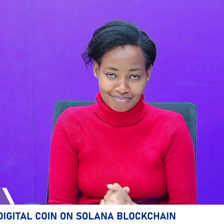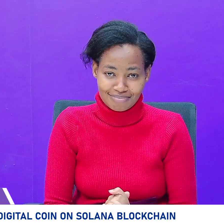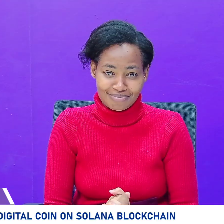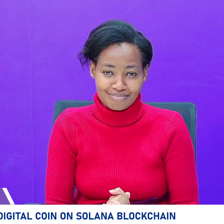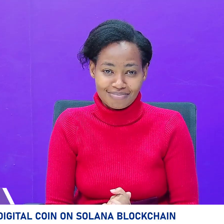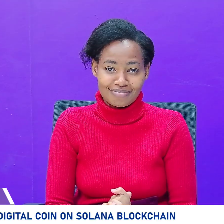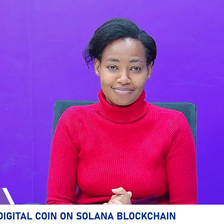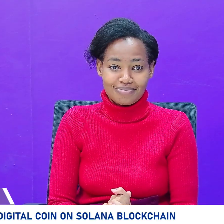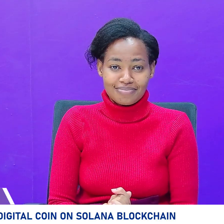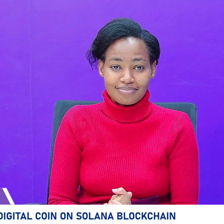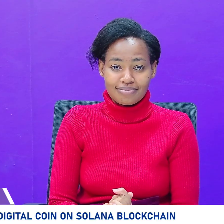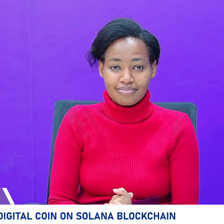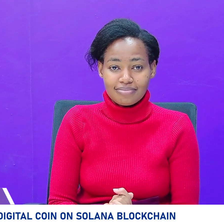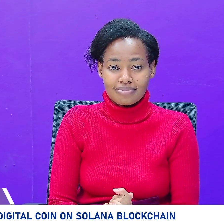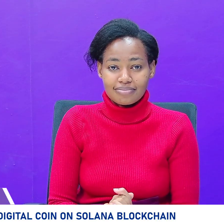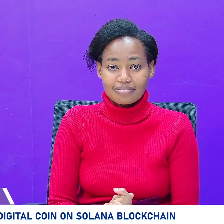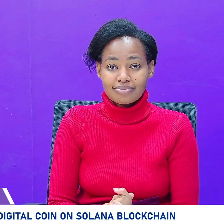crypto revolution.